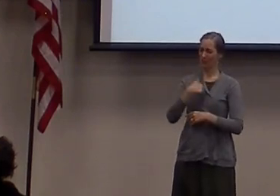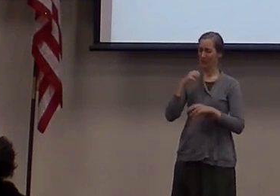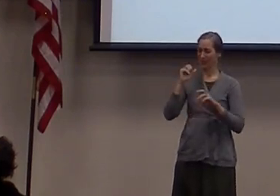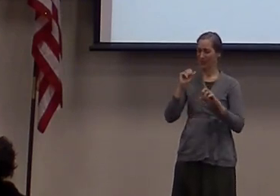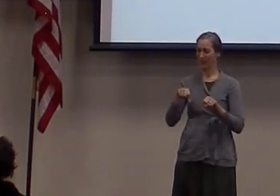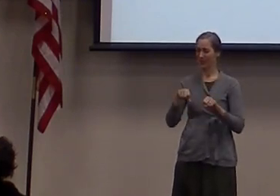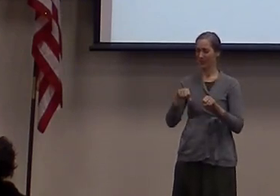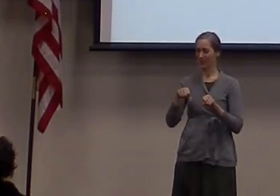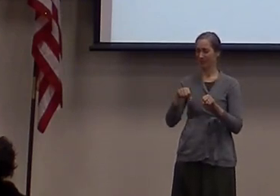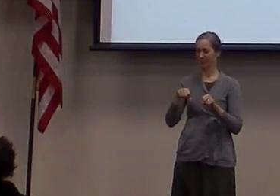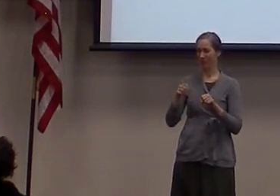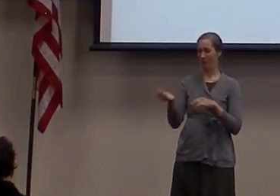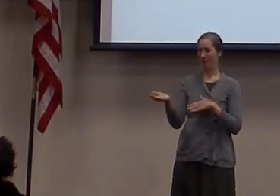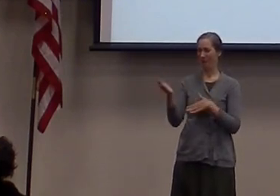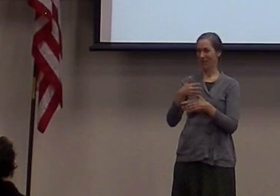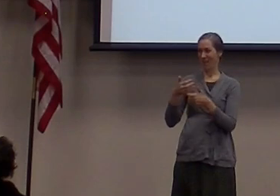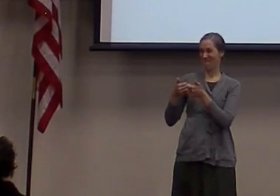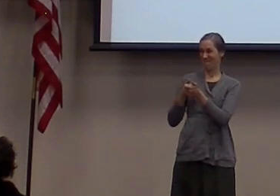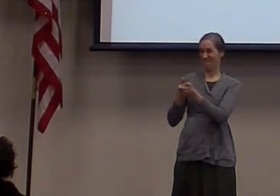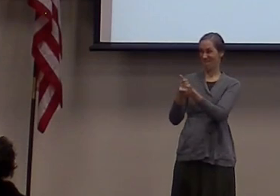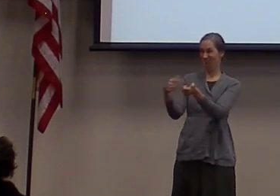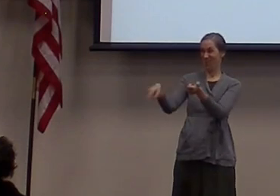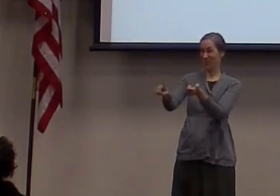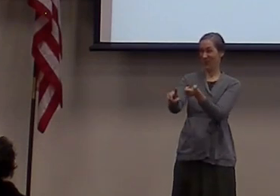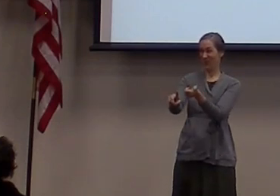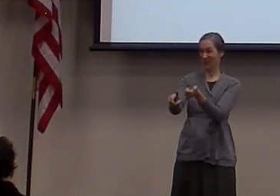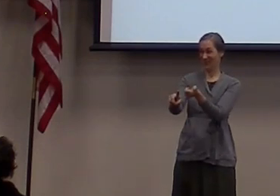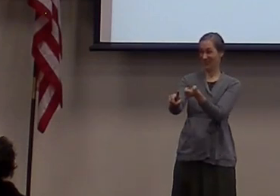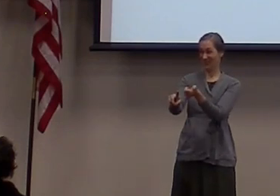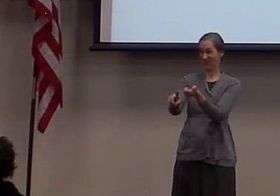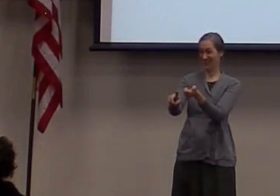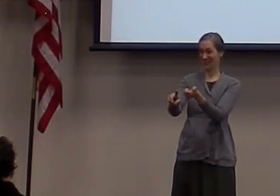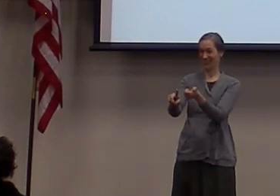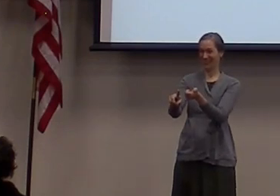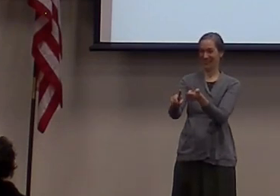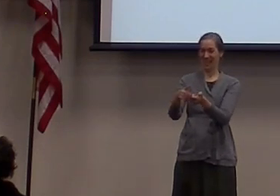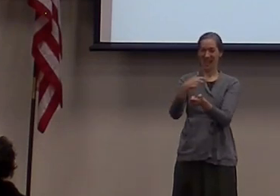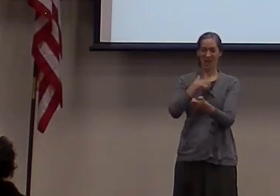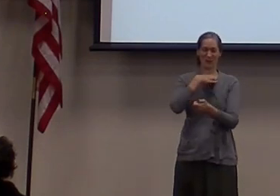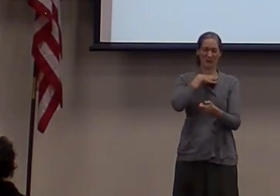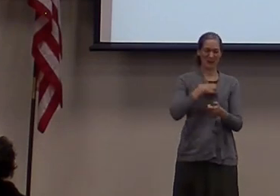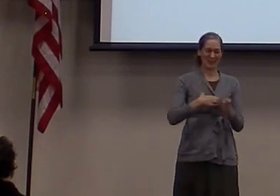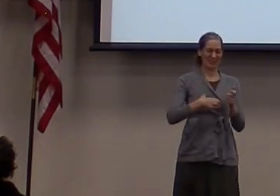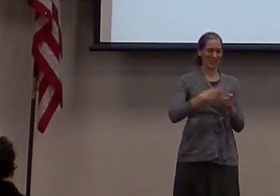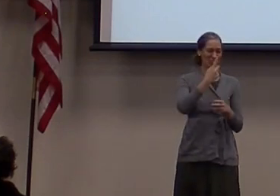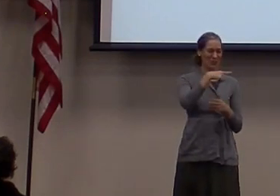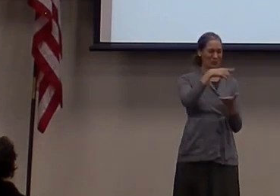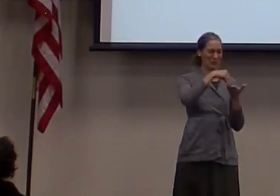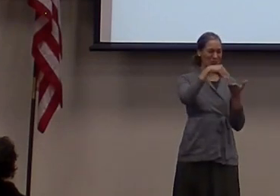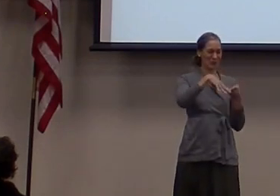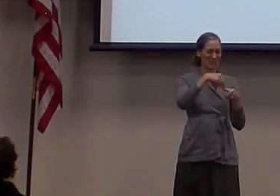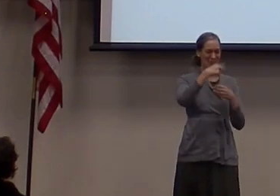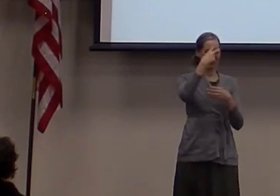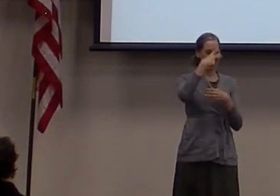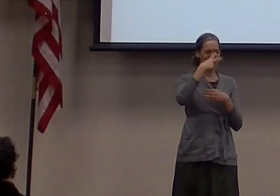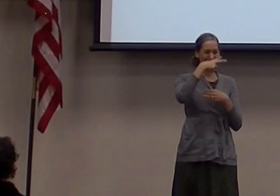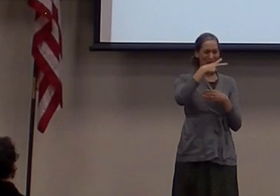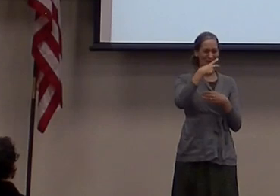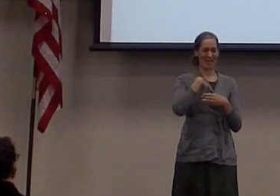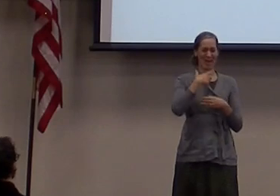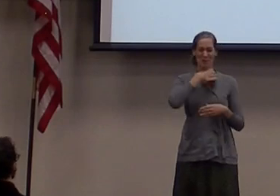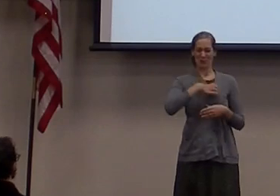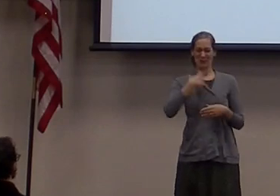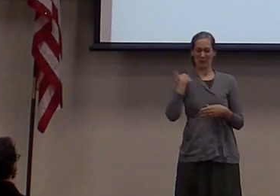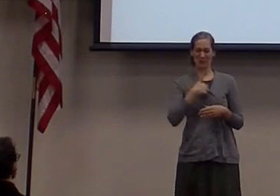through your day. Wish we could have walked around with you guys in Mexico City. And when you're out there and someone's on the bus